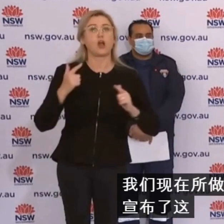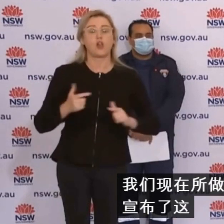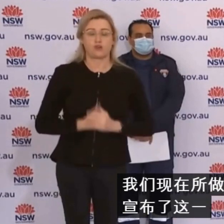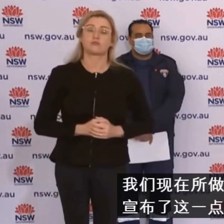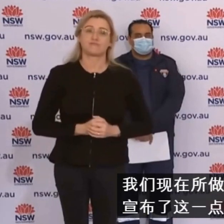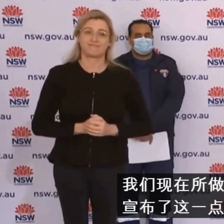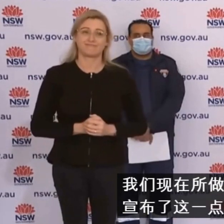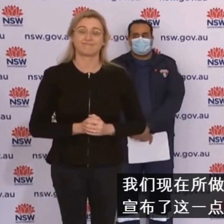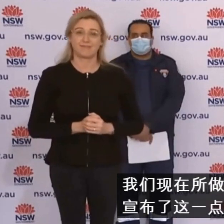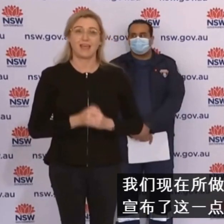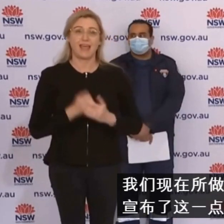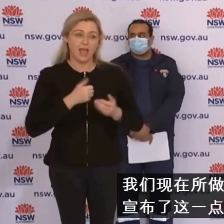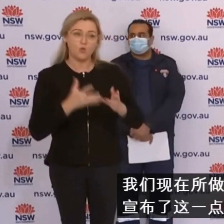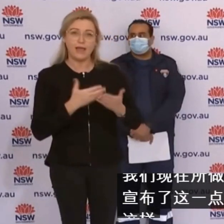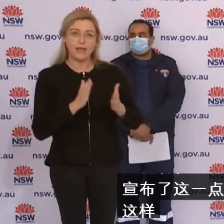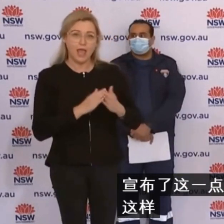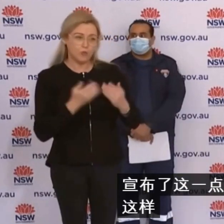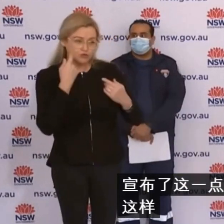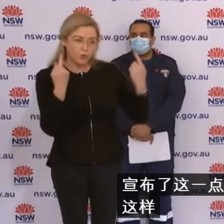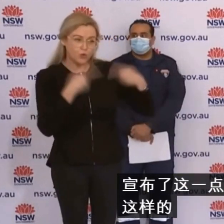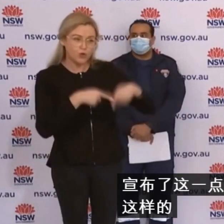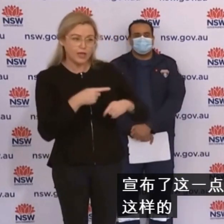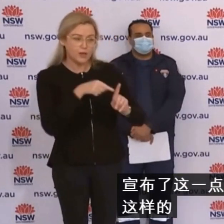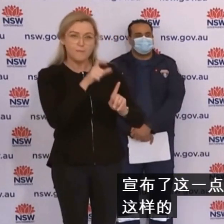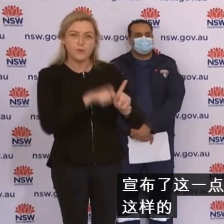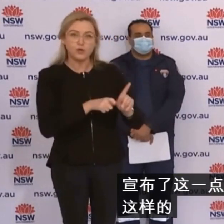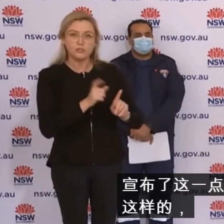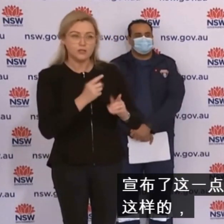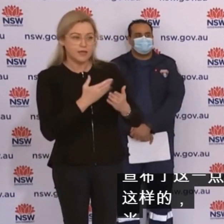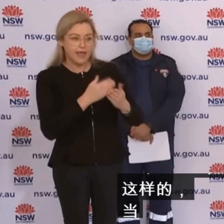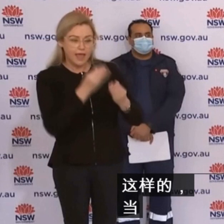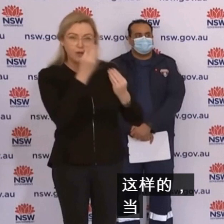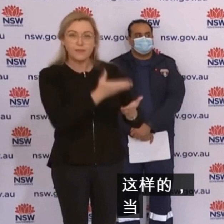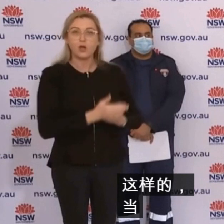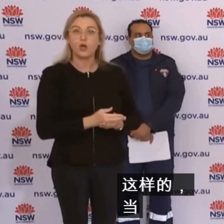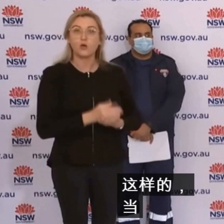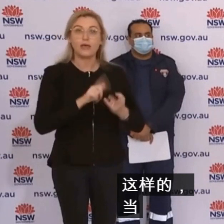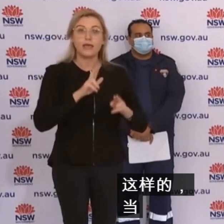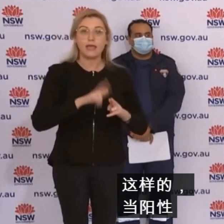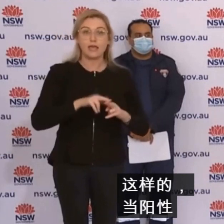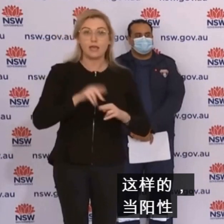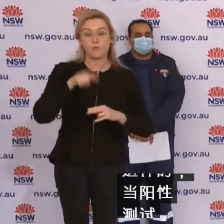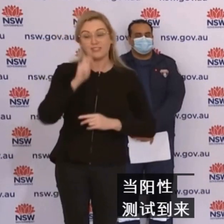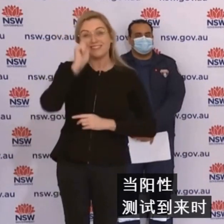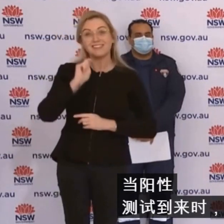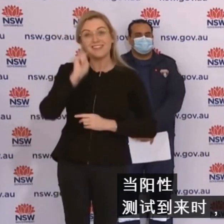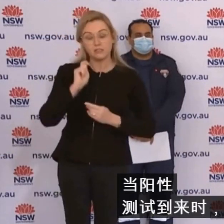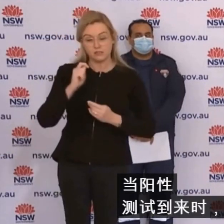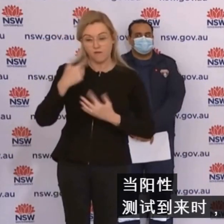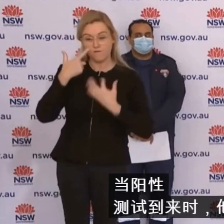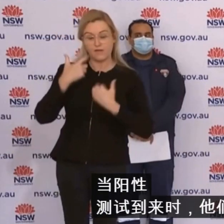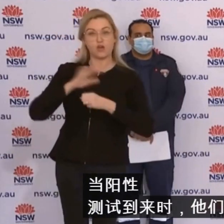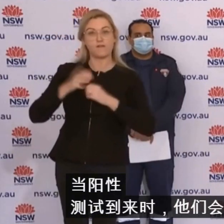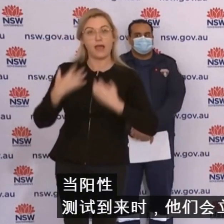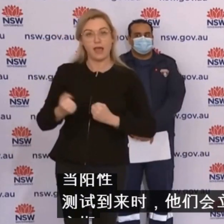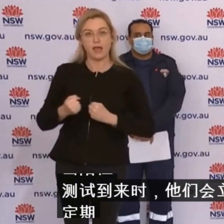announced this a week or so ago, is that we're doing a text message to individuals as soon as the positive test comes in, they're